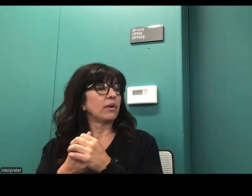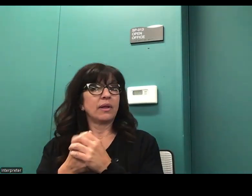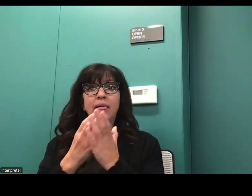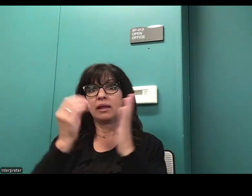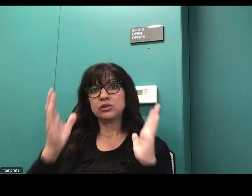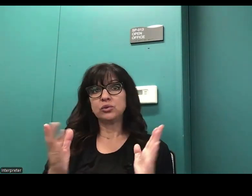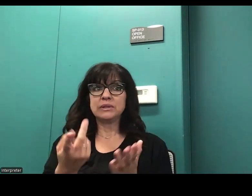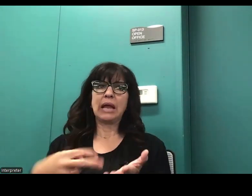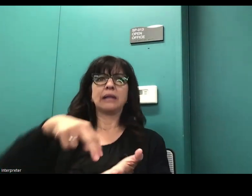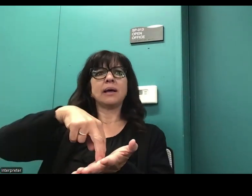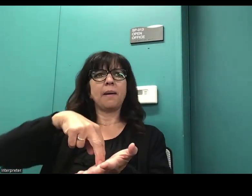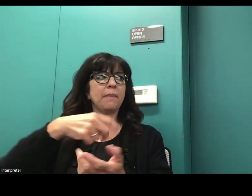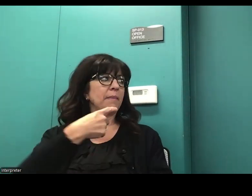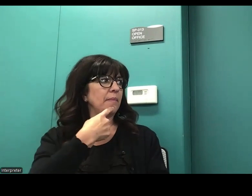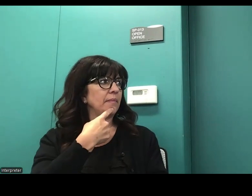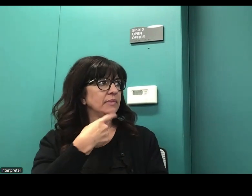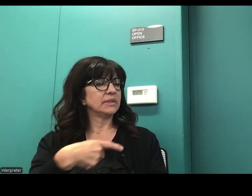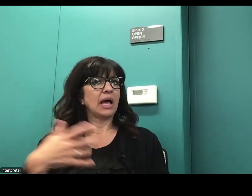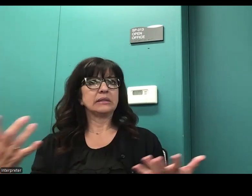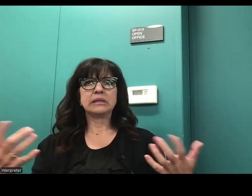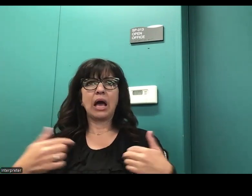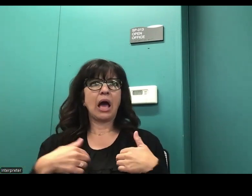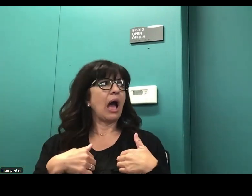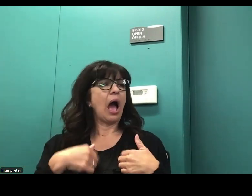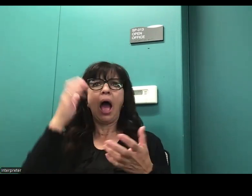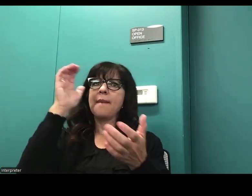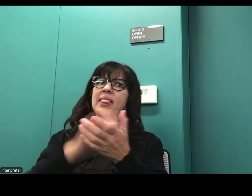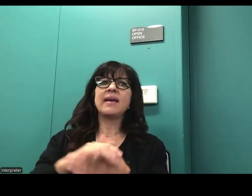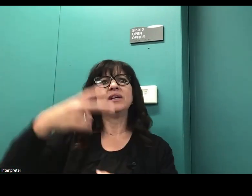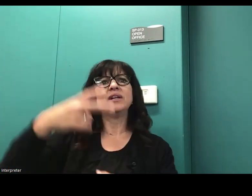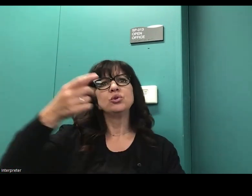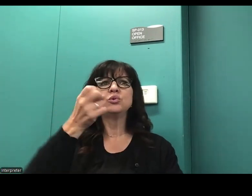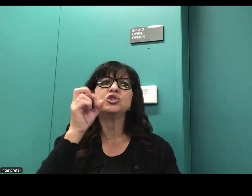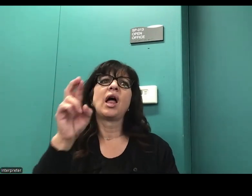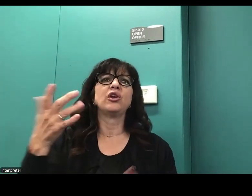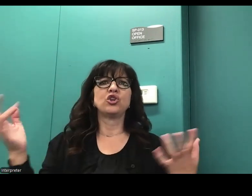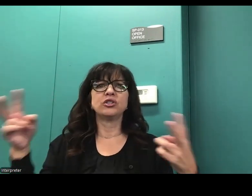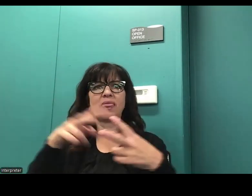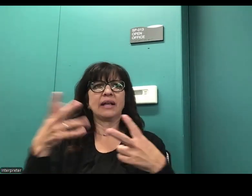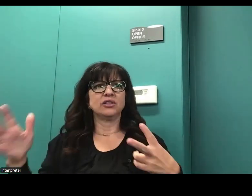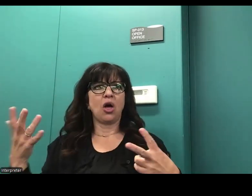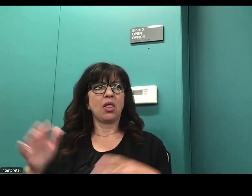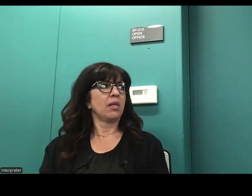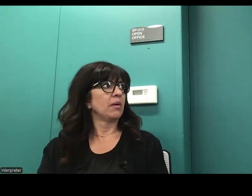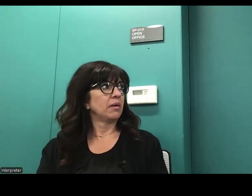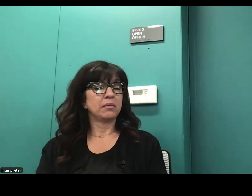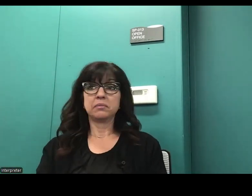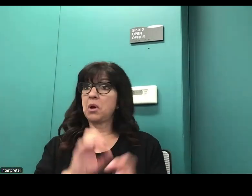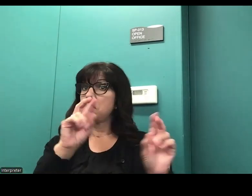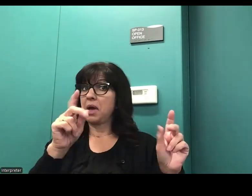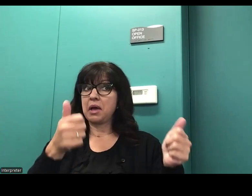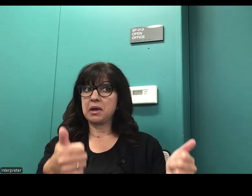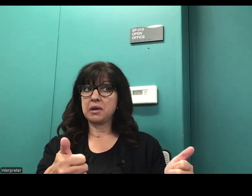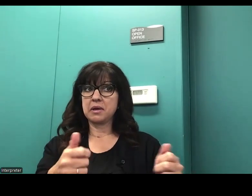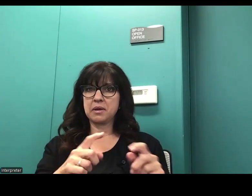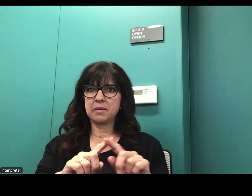student stands up and says, I believe in two genders. And you're like, okay, but that's